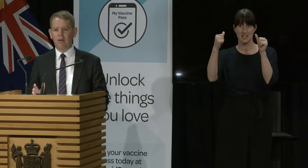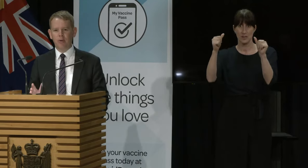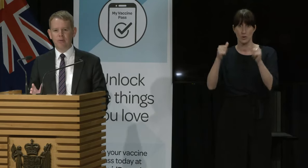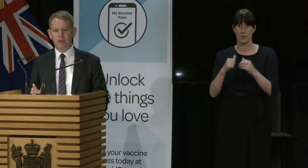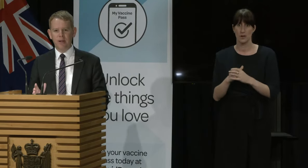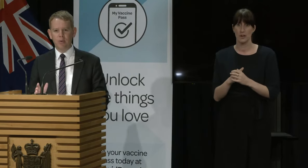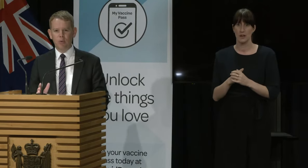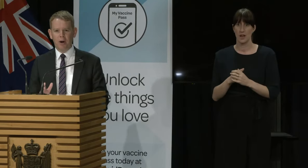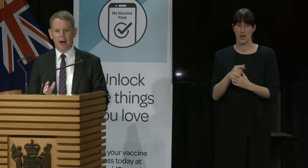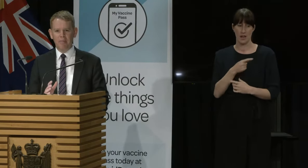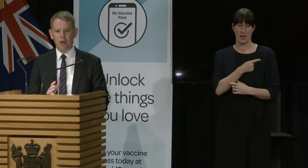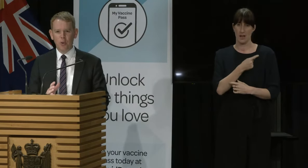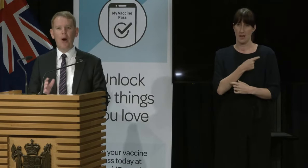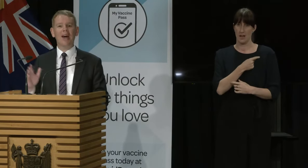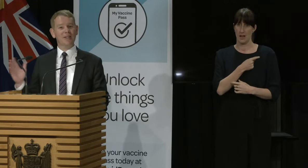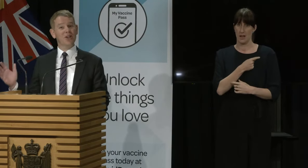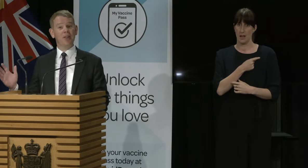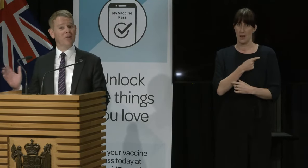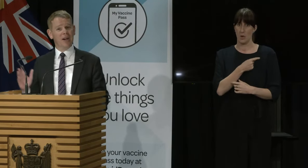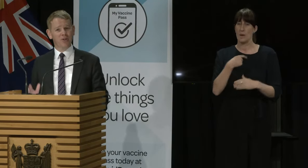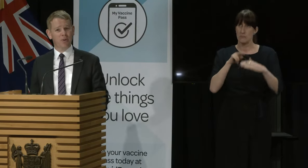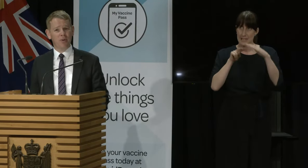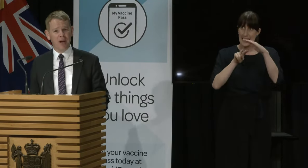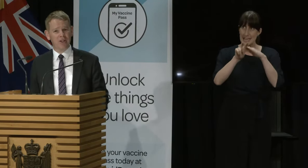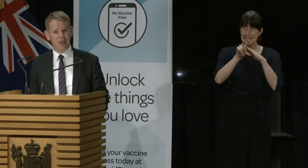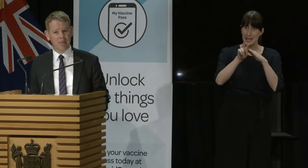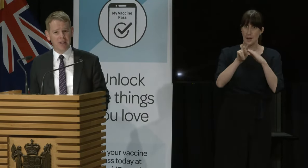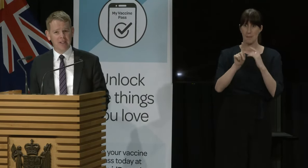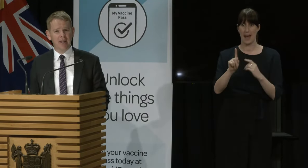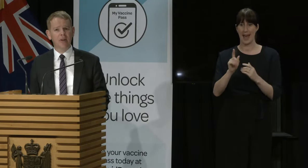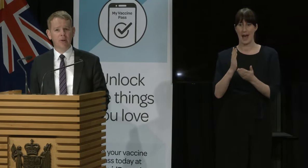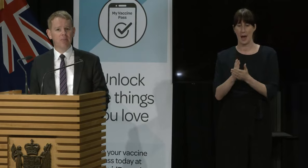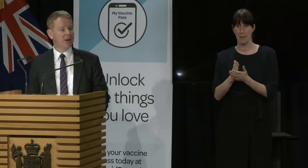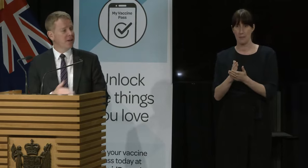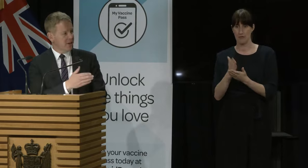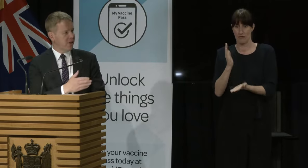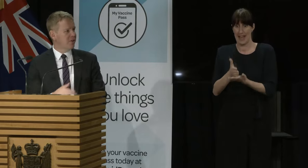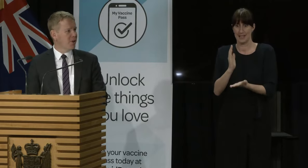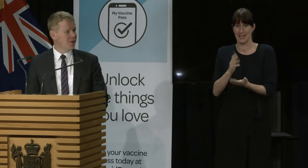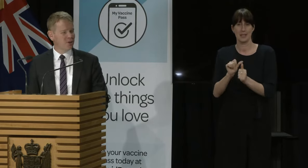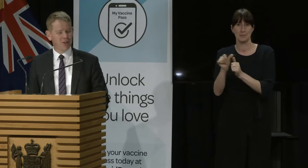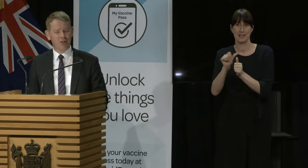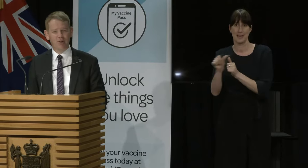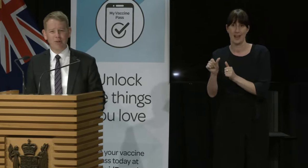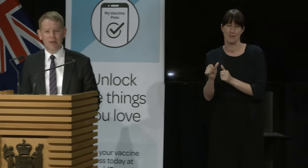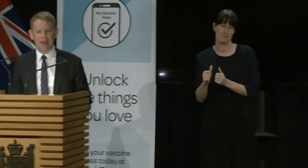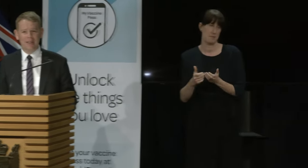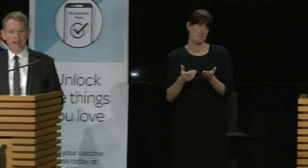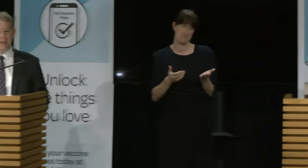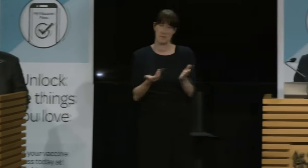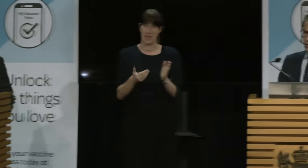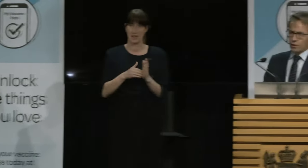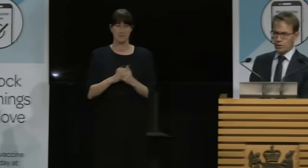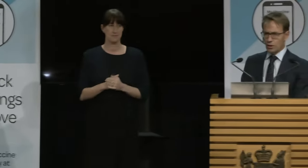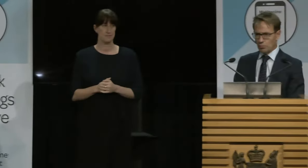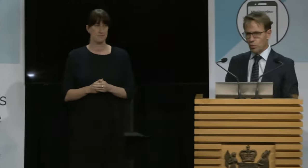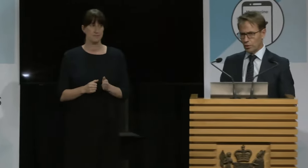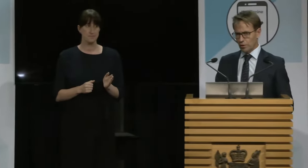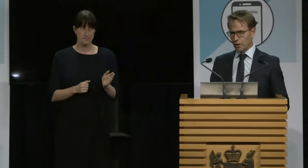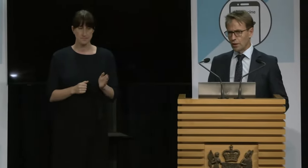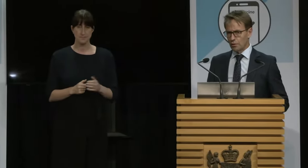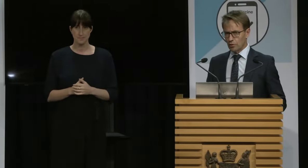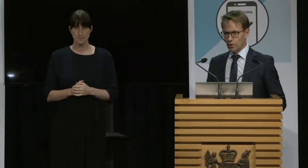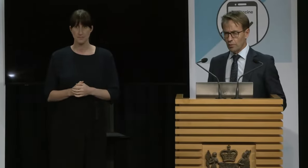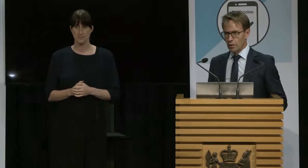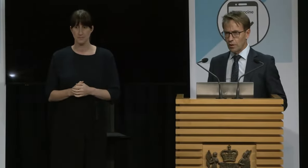have proven to be well outside the range of what we've actually been dealing with. But I'll invite the Director-General to add to that. Yes, so I think the